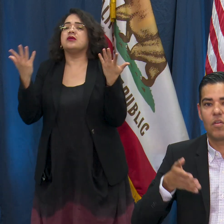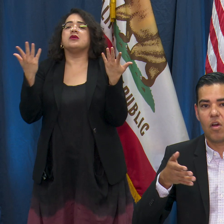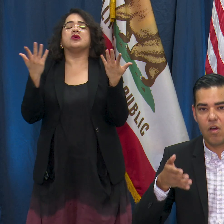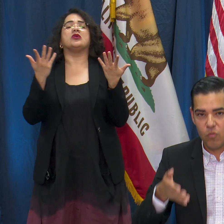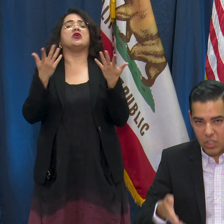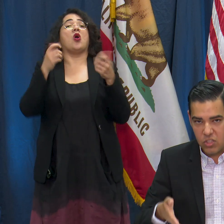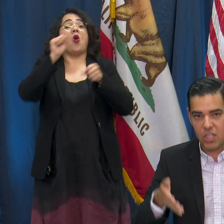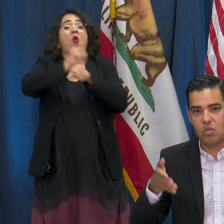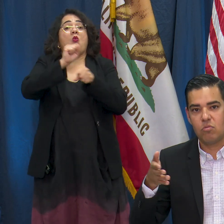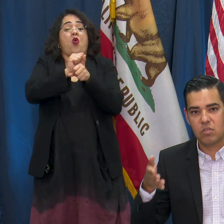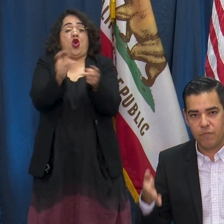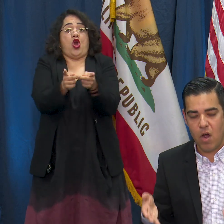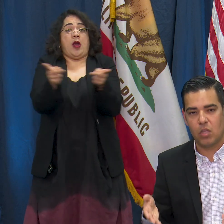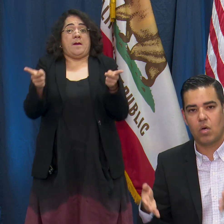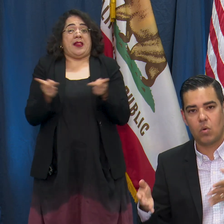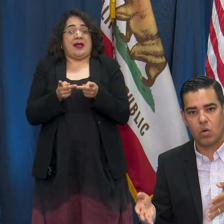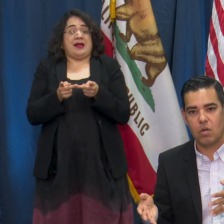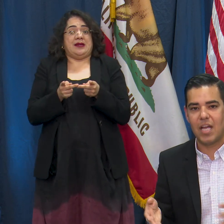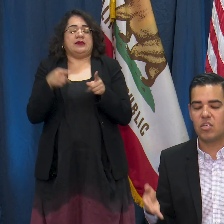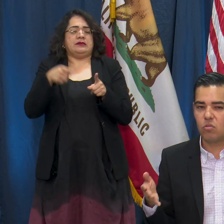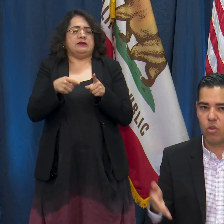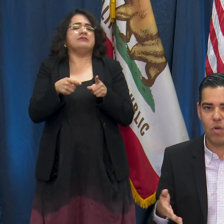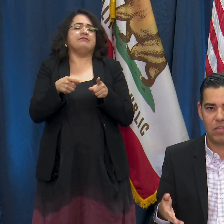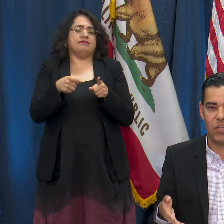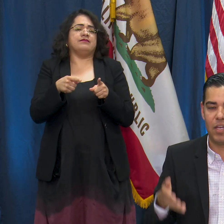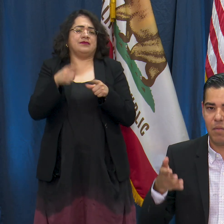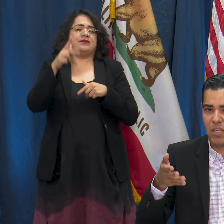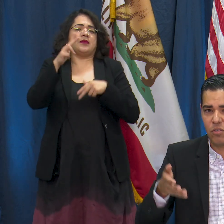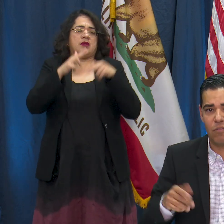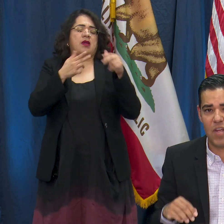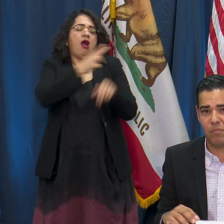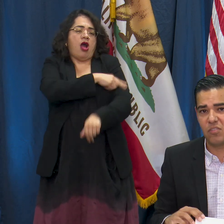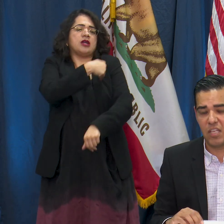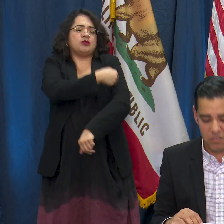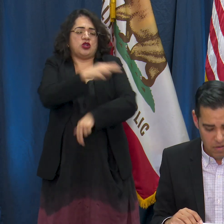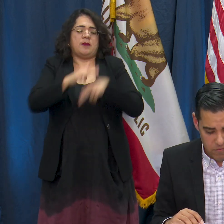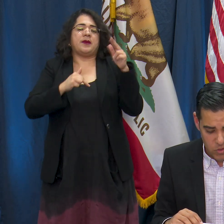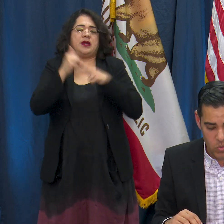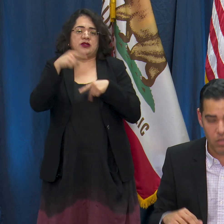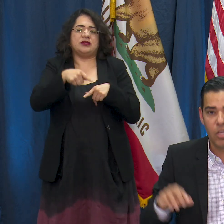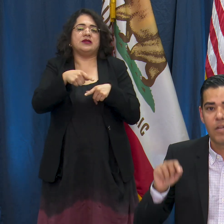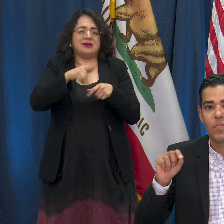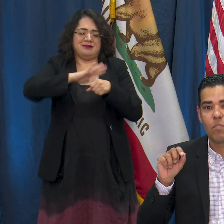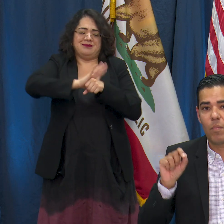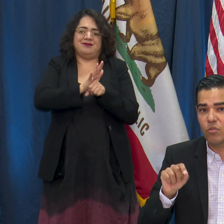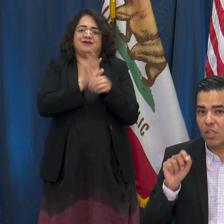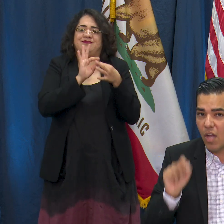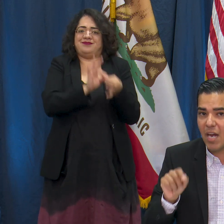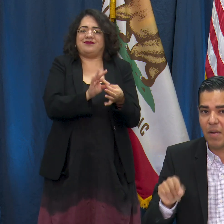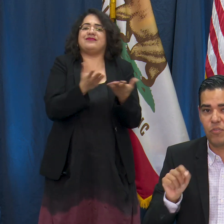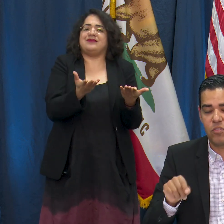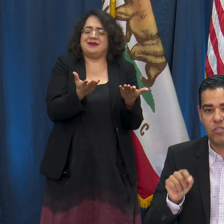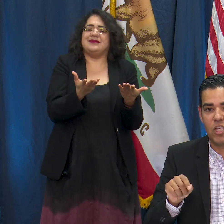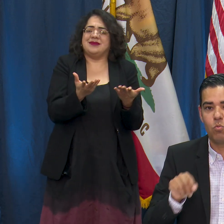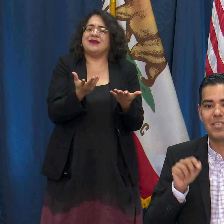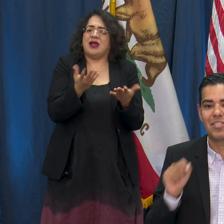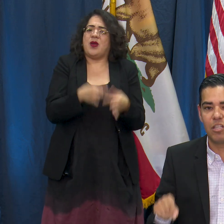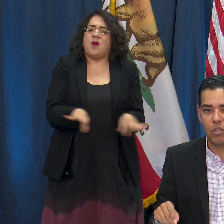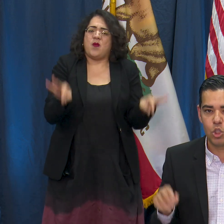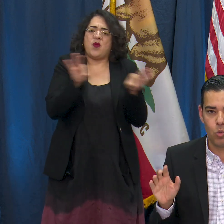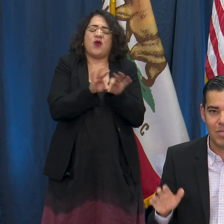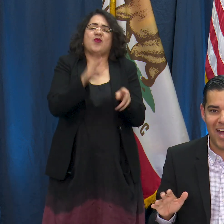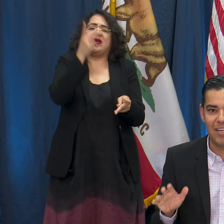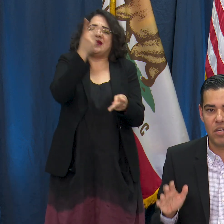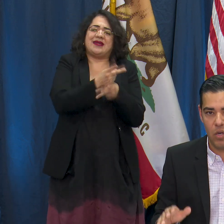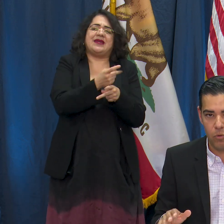please continue to follow our order and do the right thing and make sure your family stays safe as well. Remember, there's a lot about this disease we